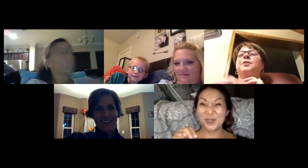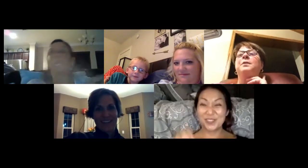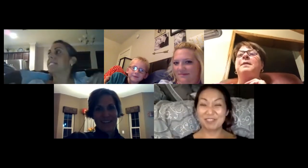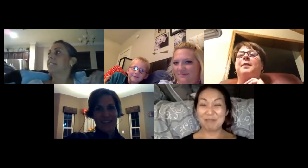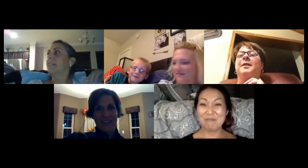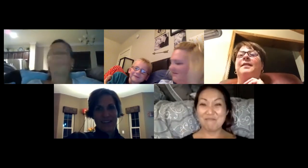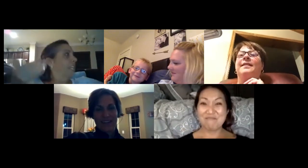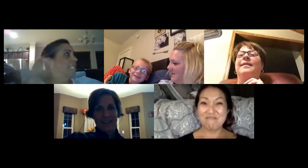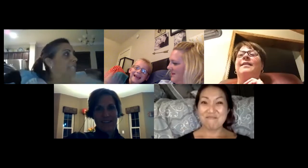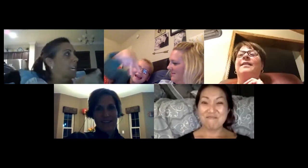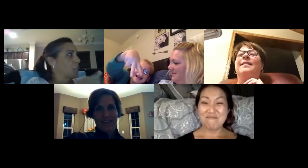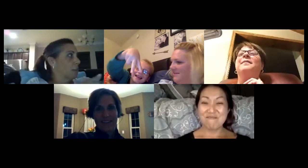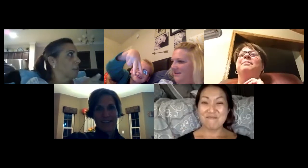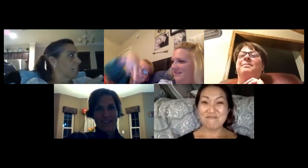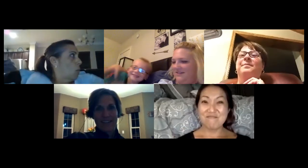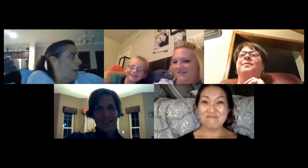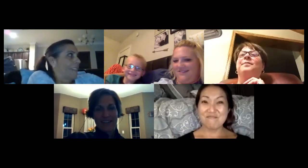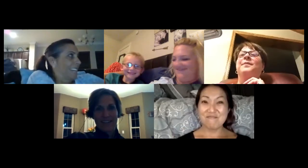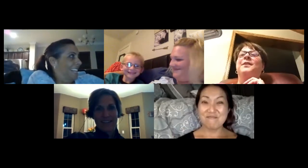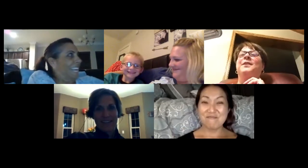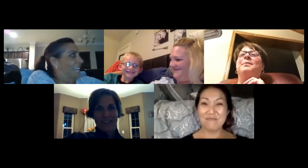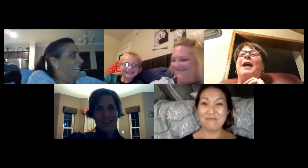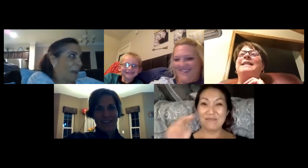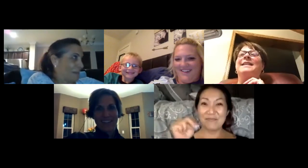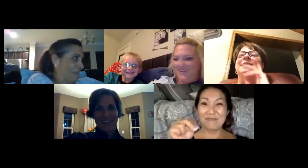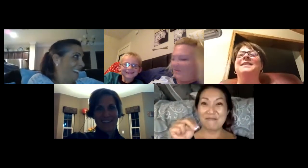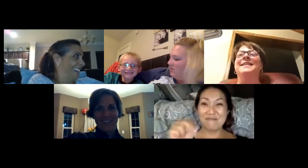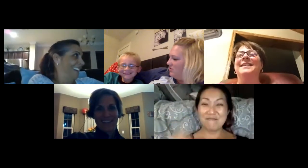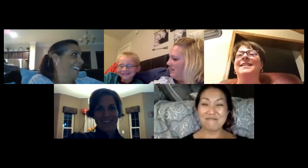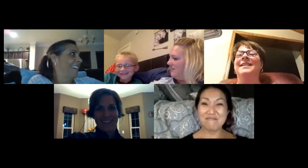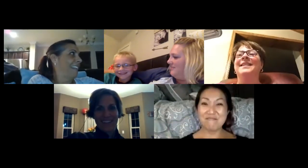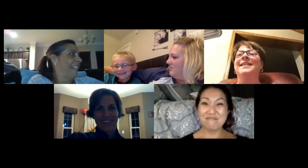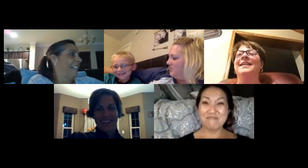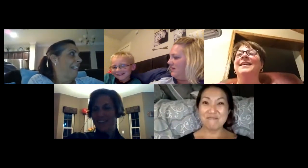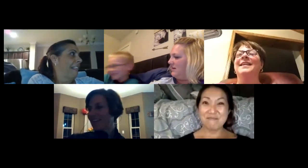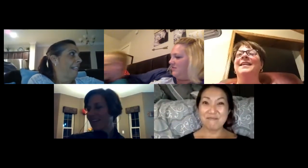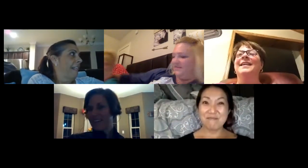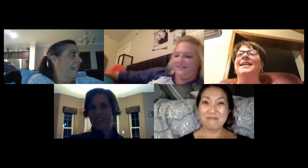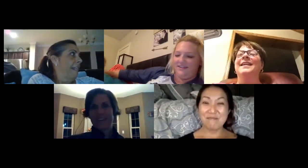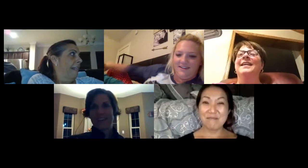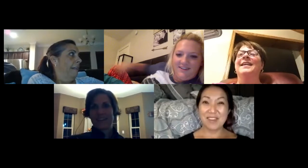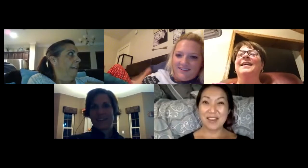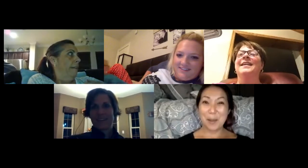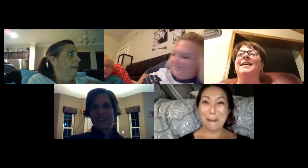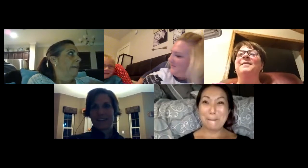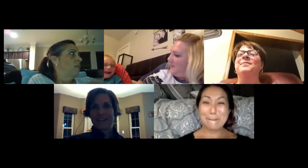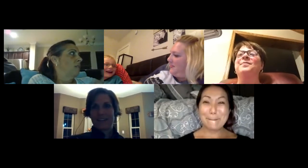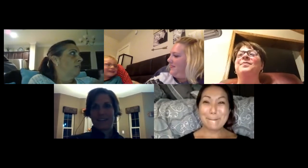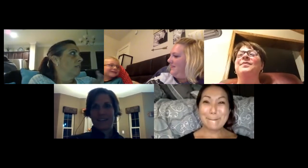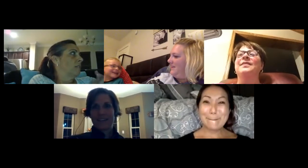remember. Okay. And You can practice. Go show dad. Go show dad how you do it. Yep. how do I Oh,